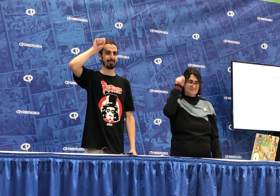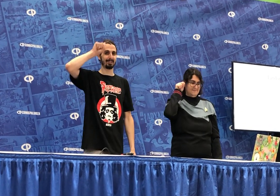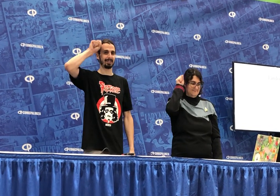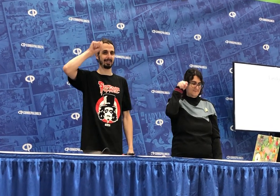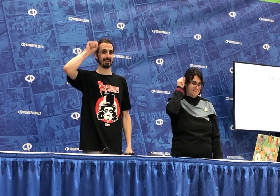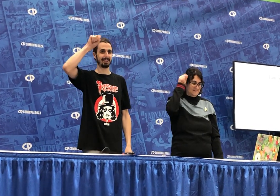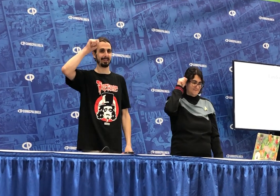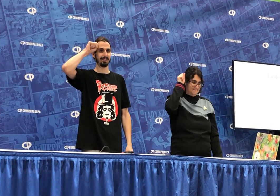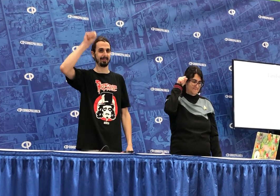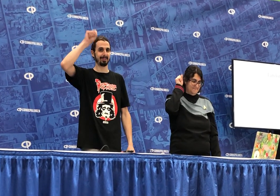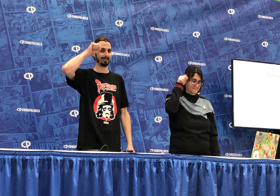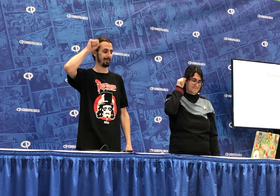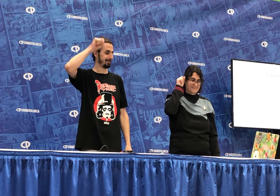The Simpsons.